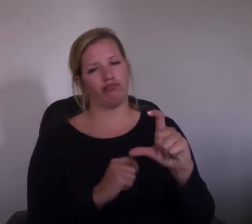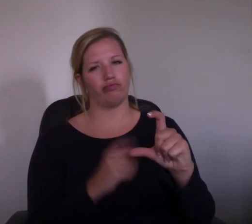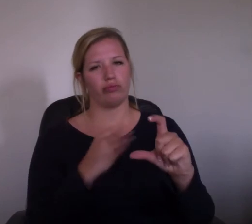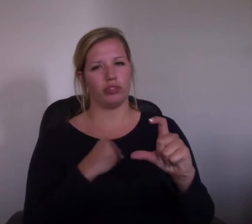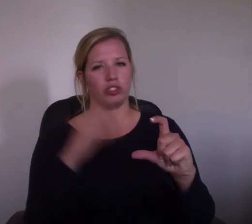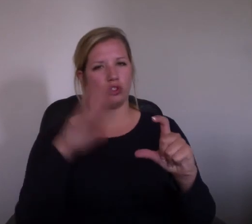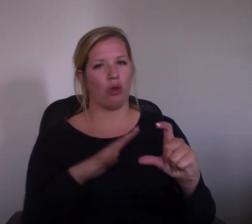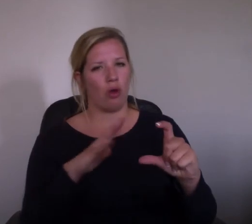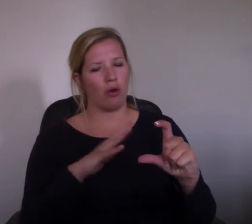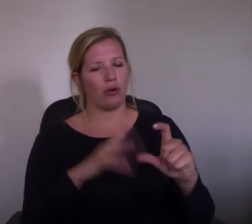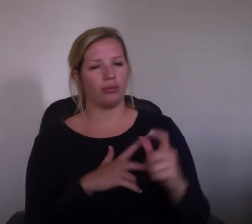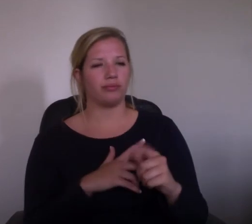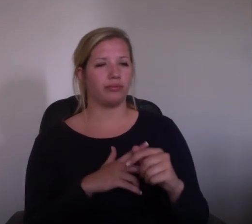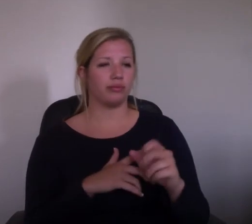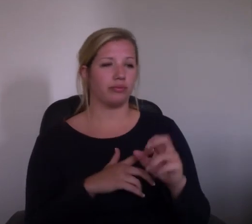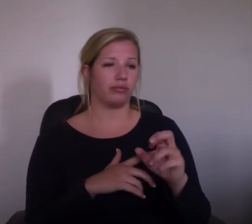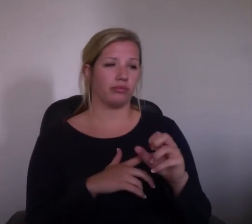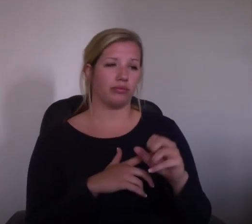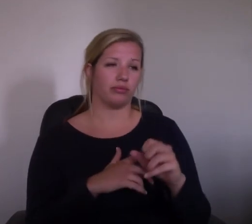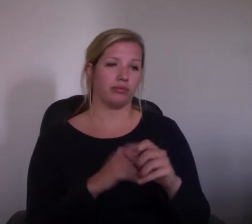lead to situations that may threaten life or property.